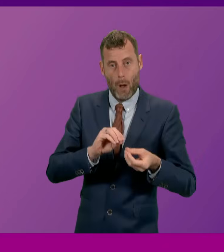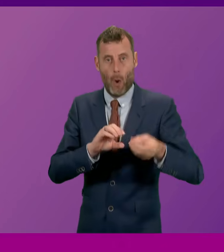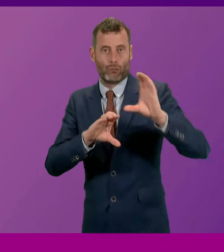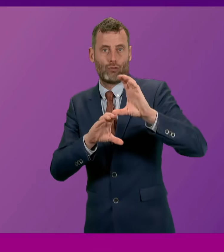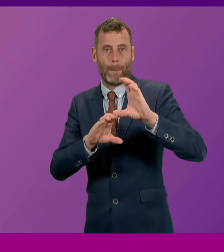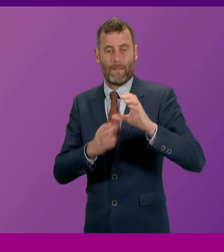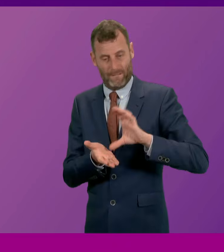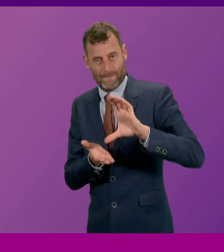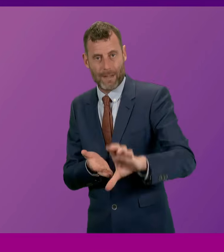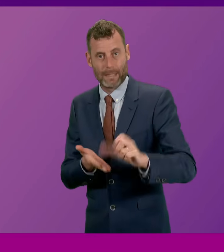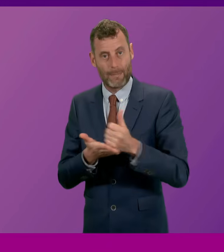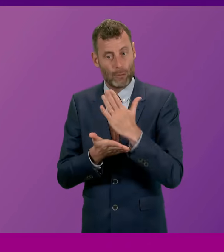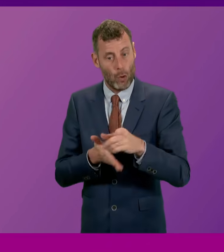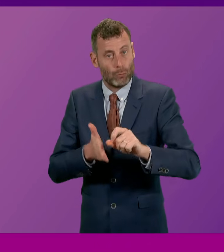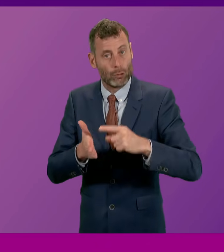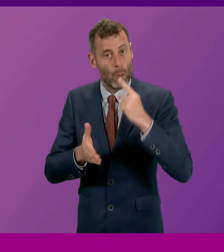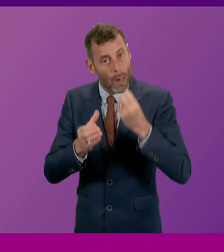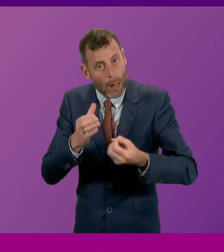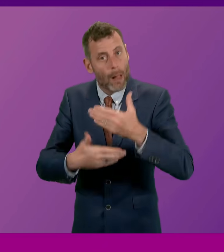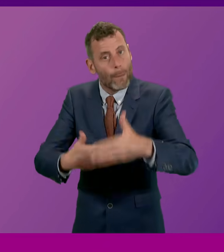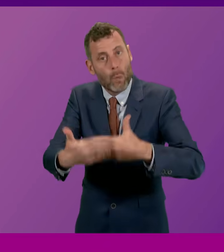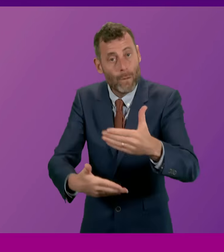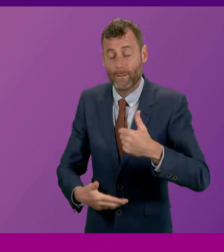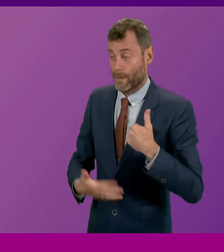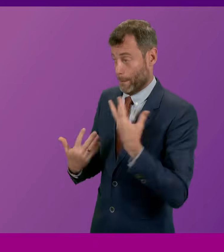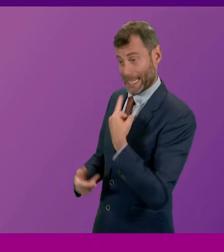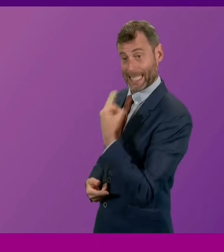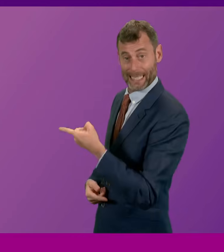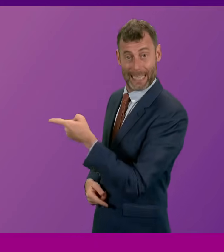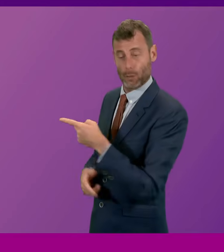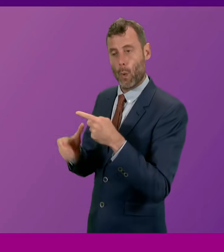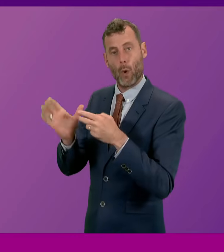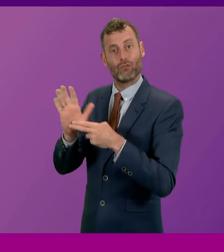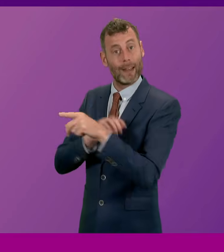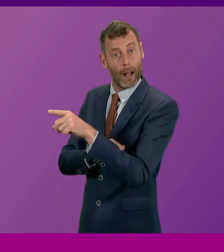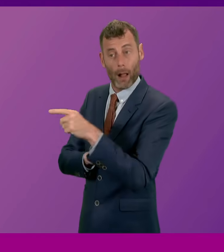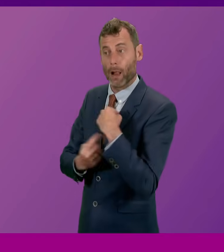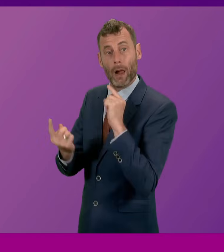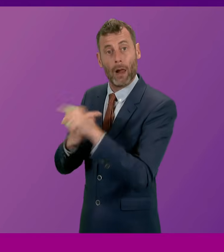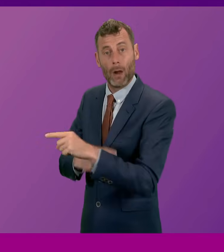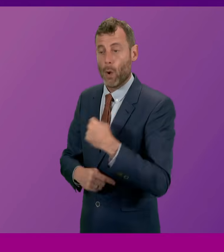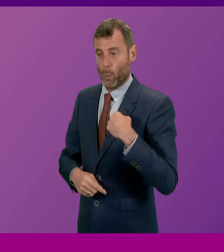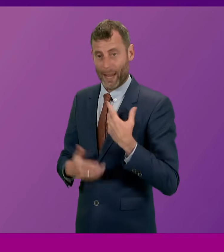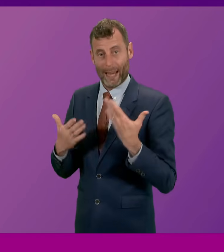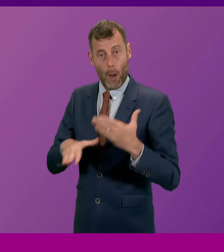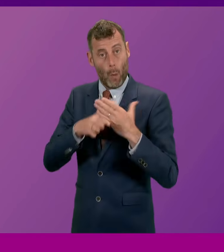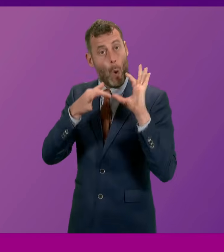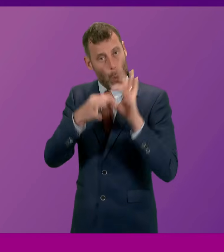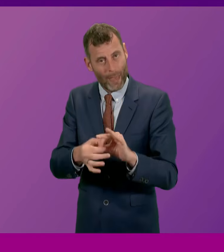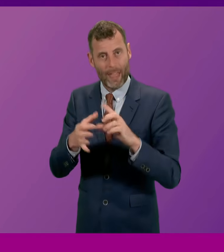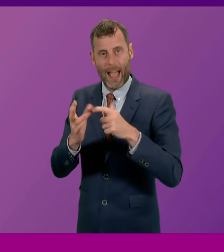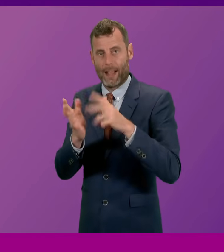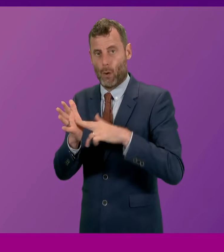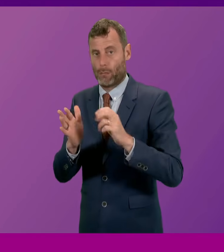project is able to progress. Now, as I said in my opening answer to Audrey Nicholl, that we are working closely with ACON partners